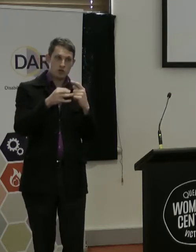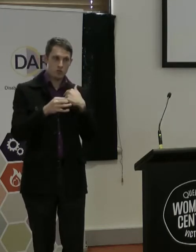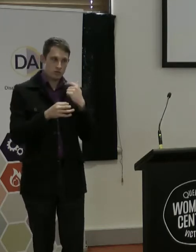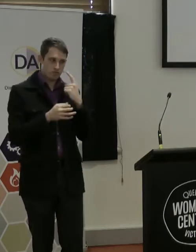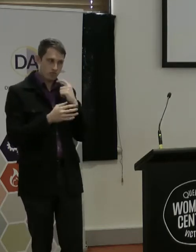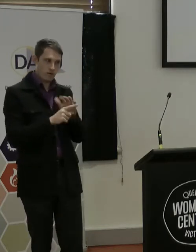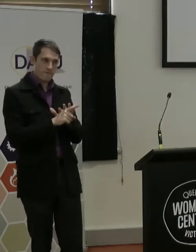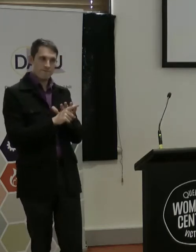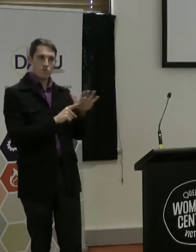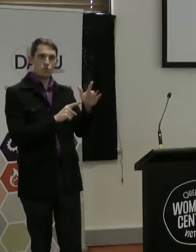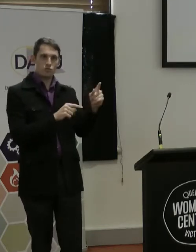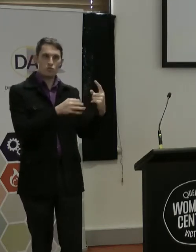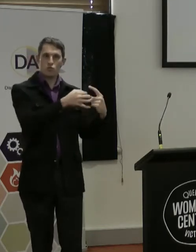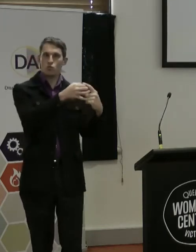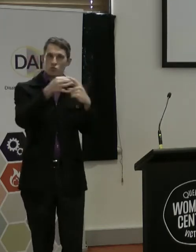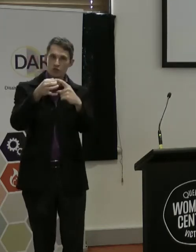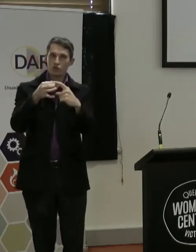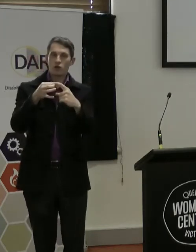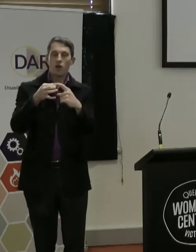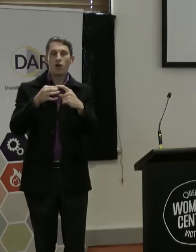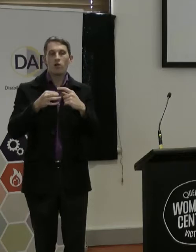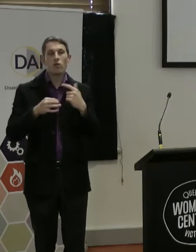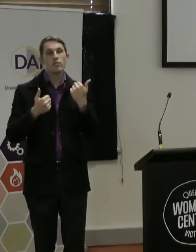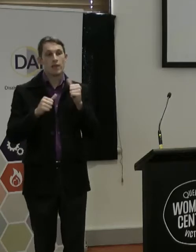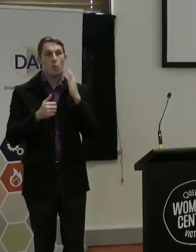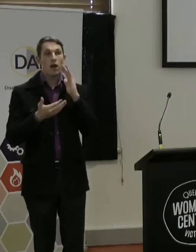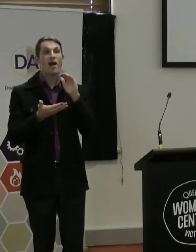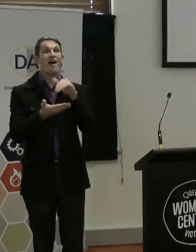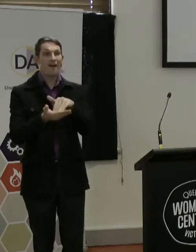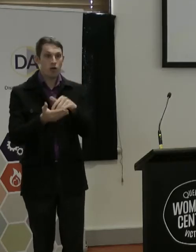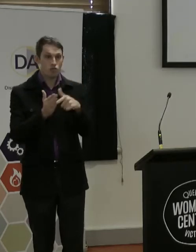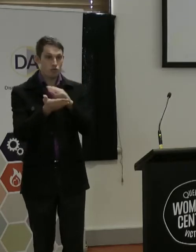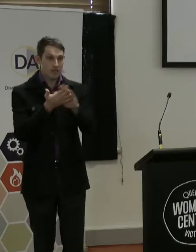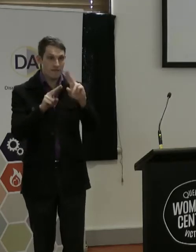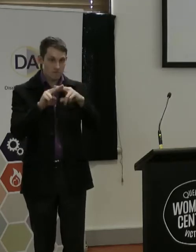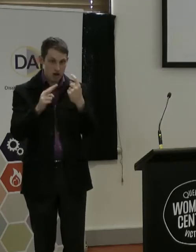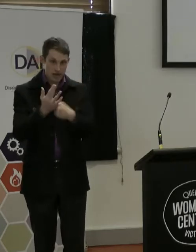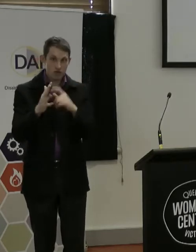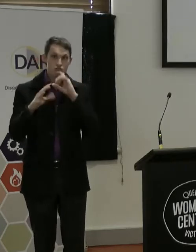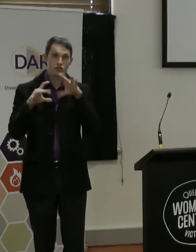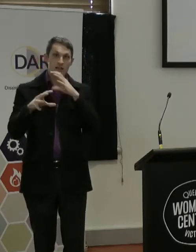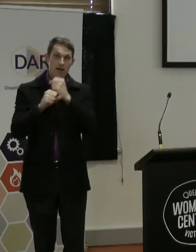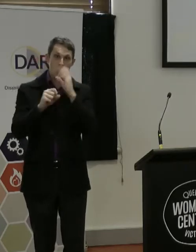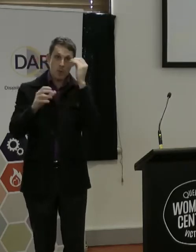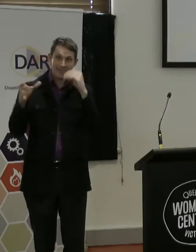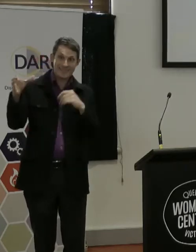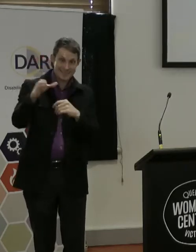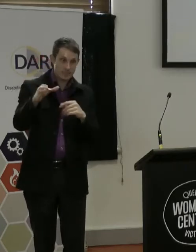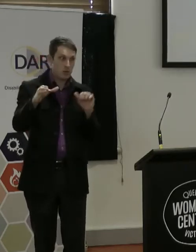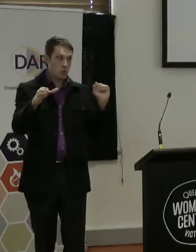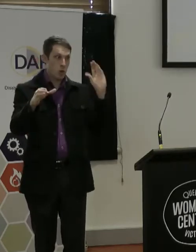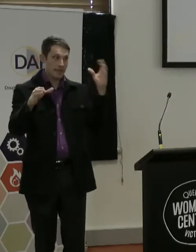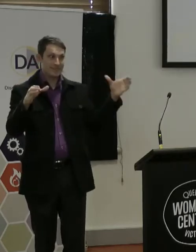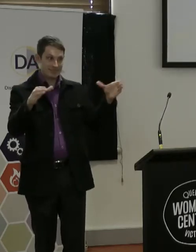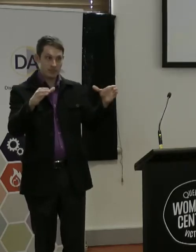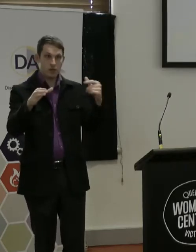successful. So as we sat there and watched things unfold during the constructive dialogue on the Thursday and Friday, it was really apparent that the committee had been